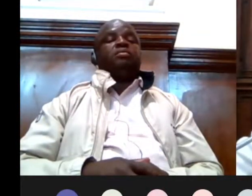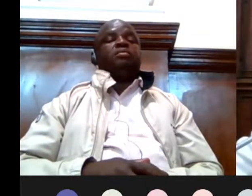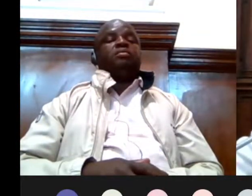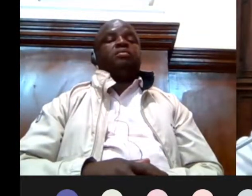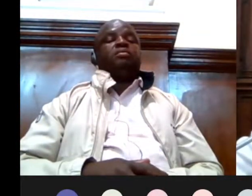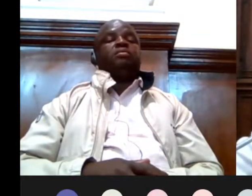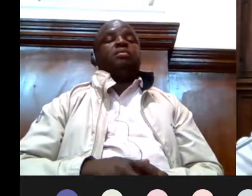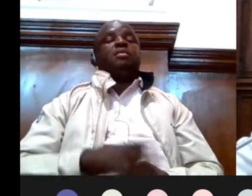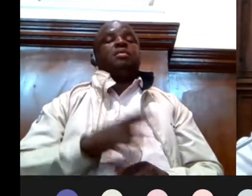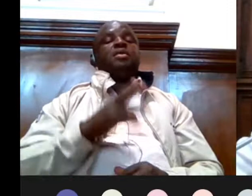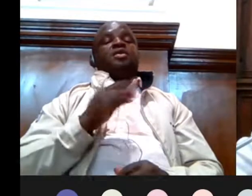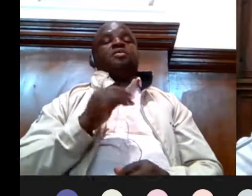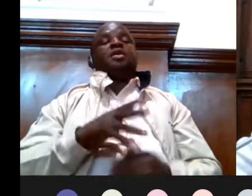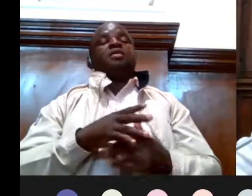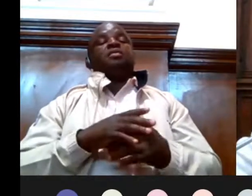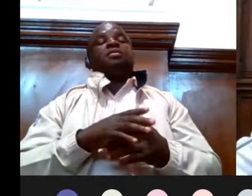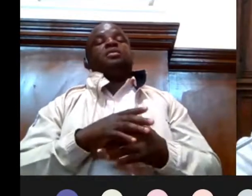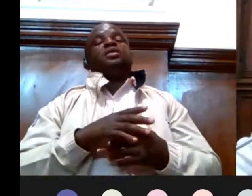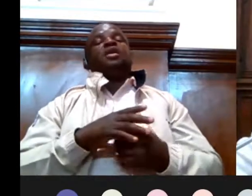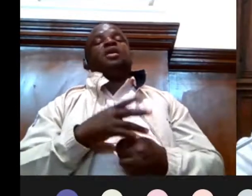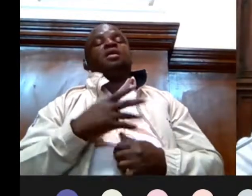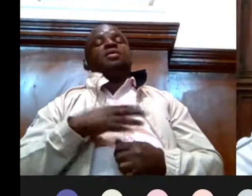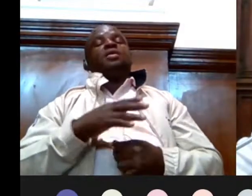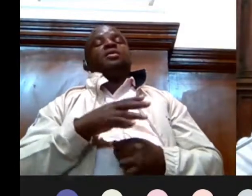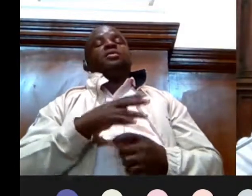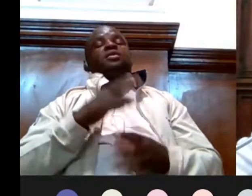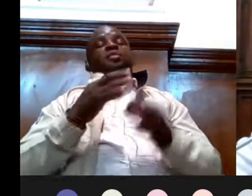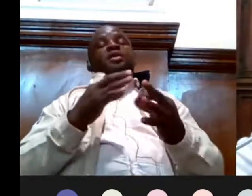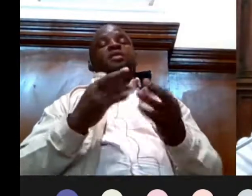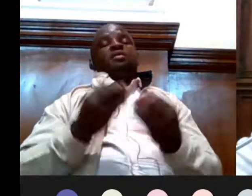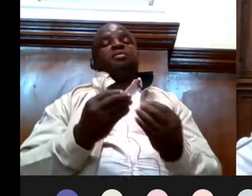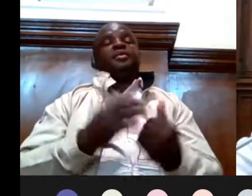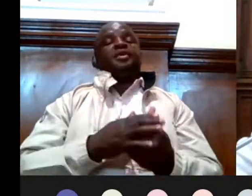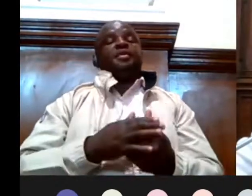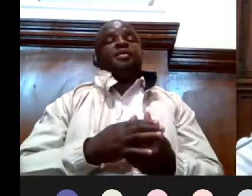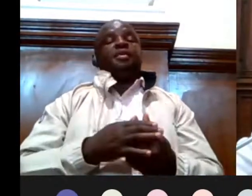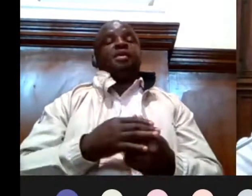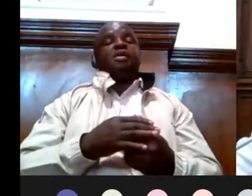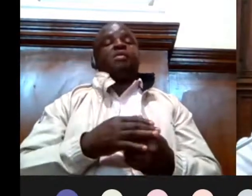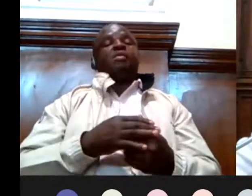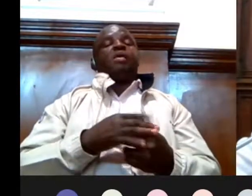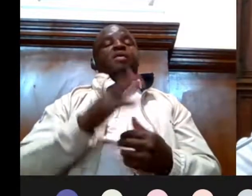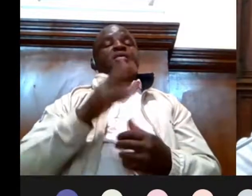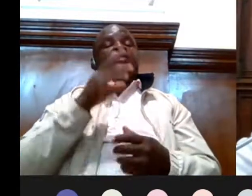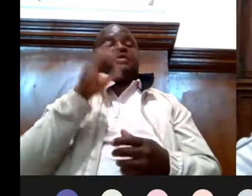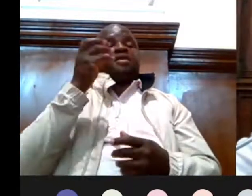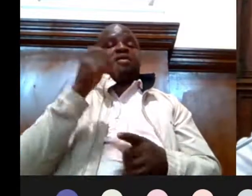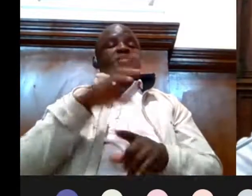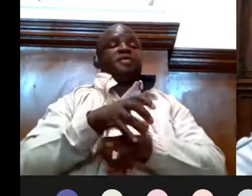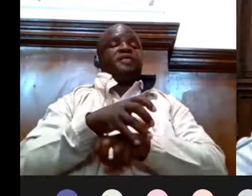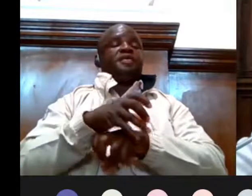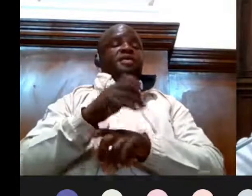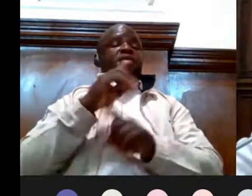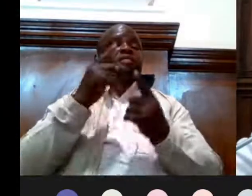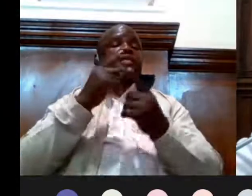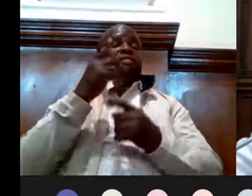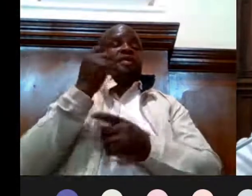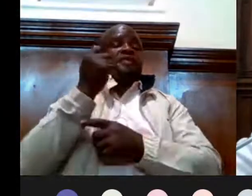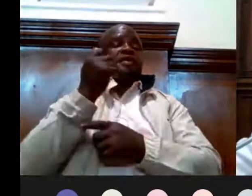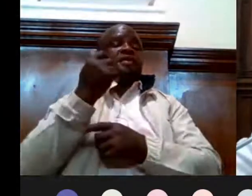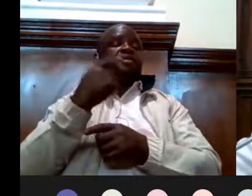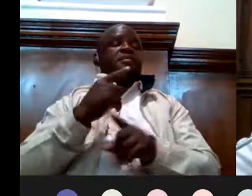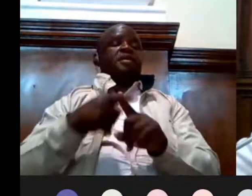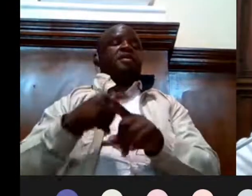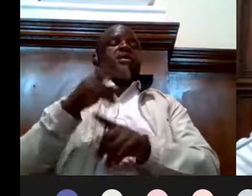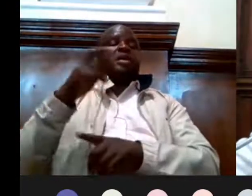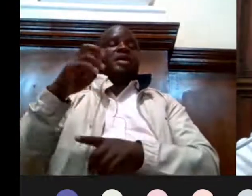Freestata. Speaker, let me also indicate that the Free State Provincial Treasurer, together with the steer, are in